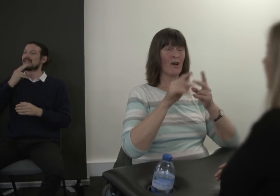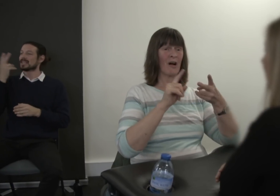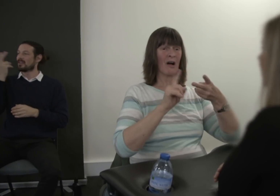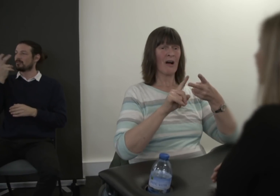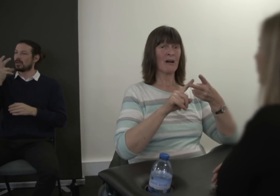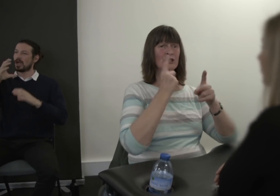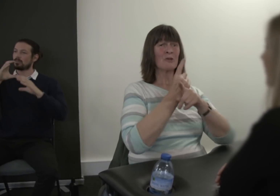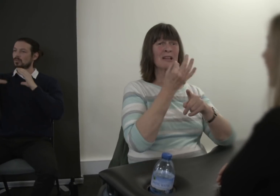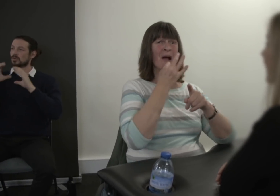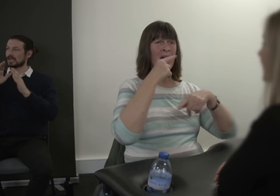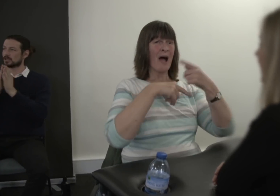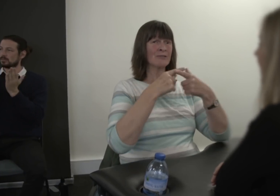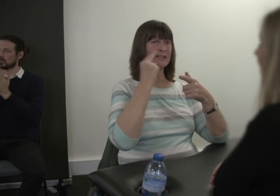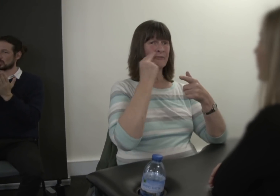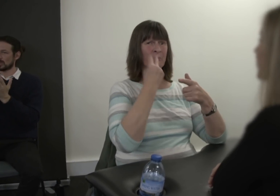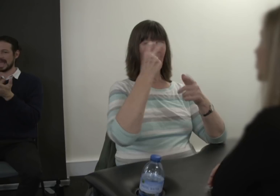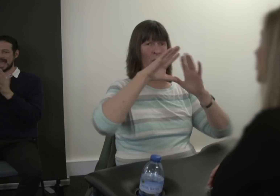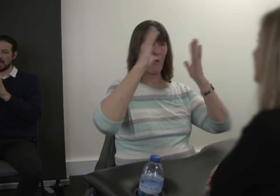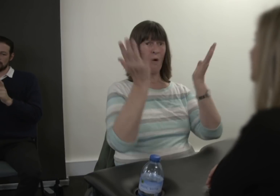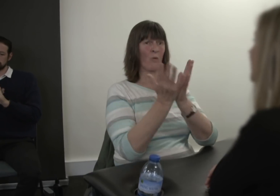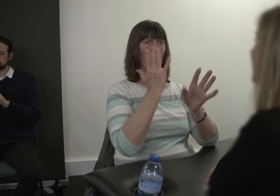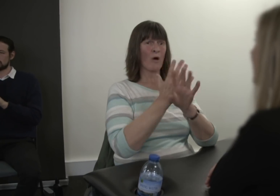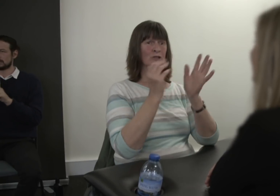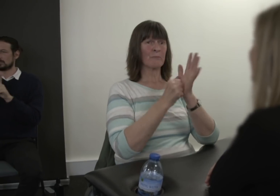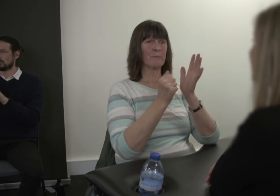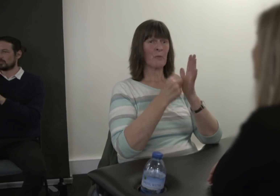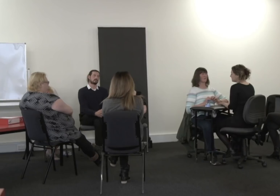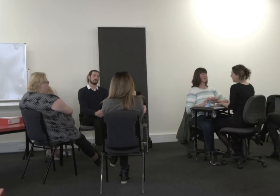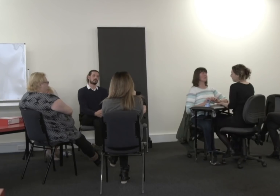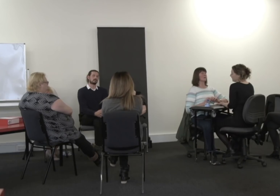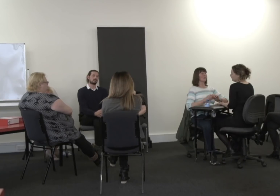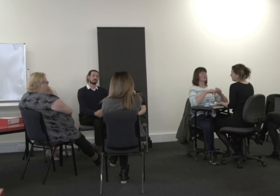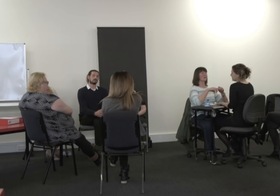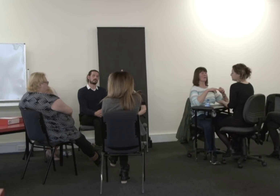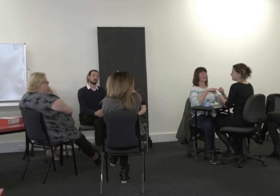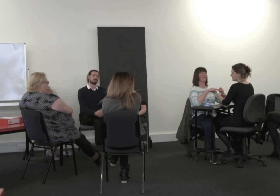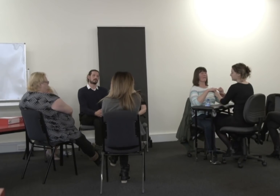that. And we will talk a little bit about the Deafblind World Workshop. So is everybody happy with that?